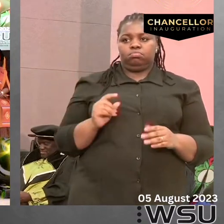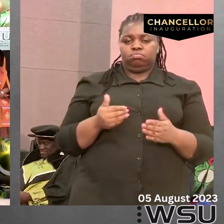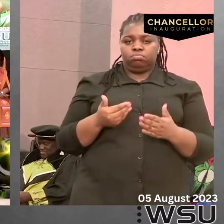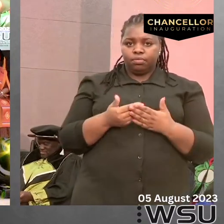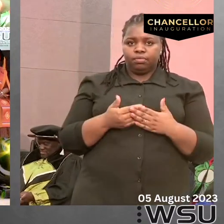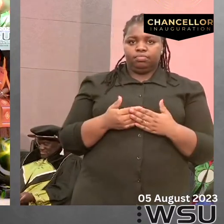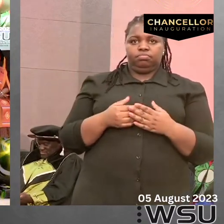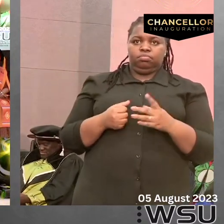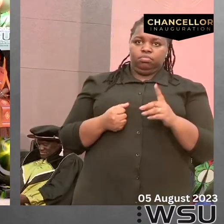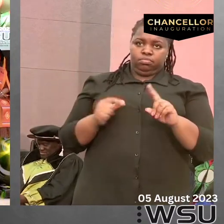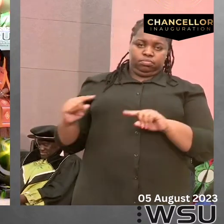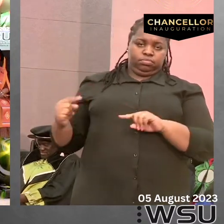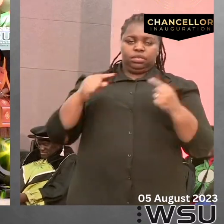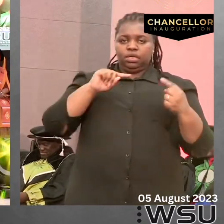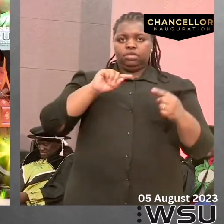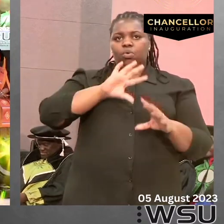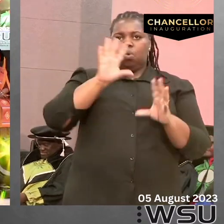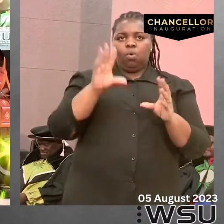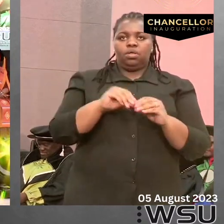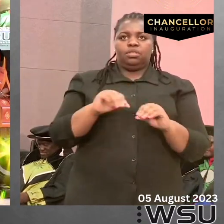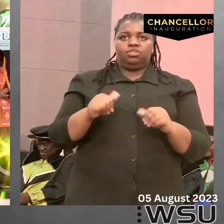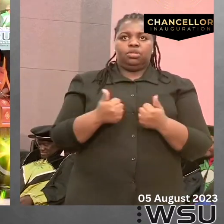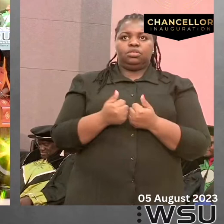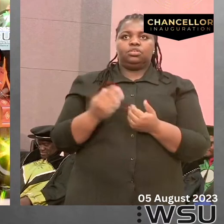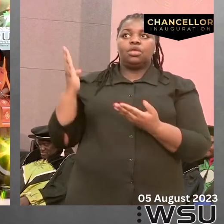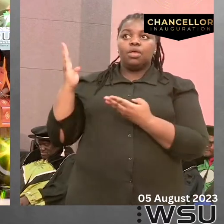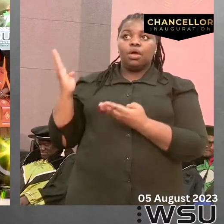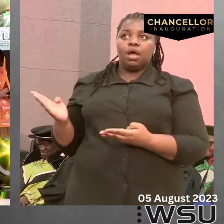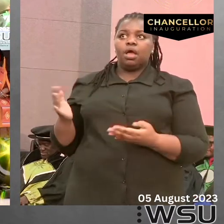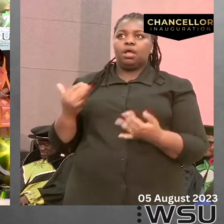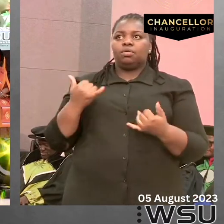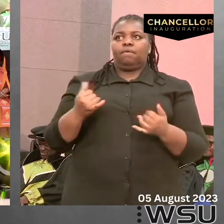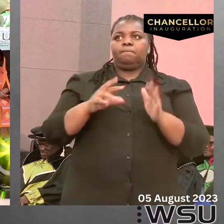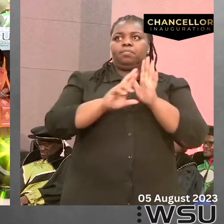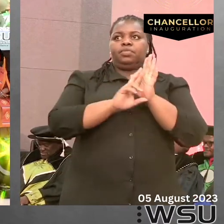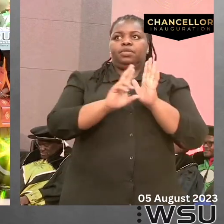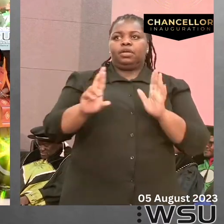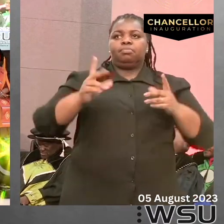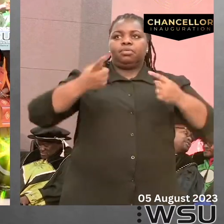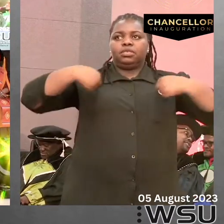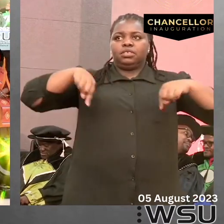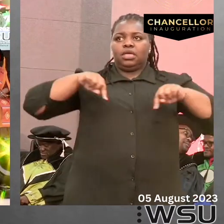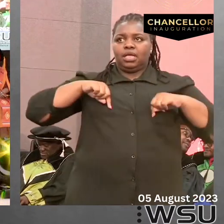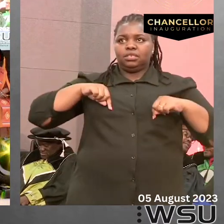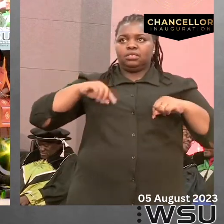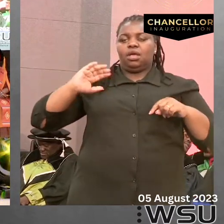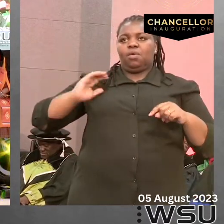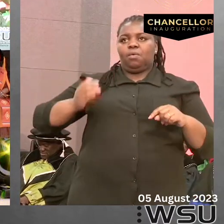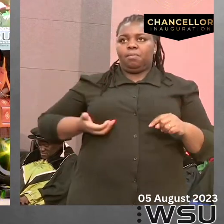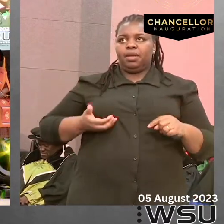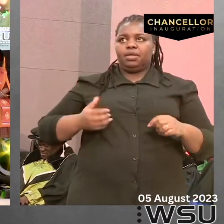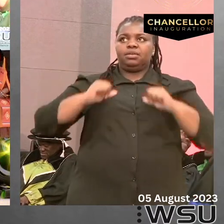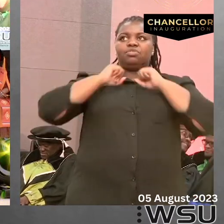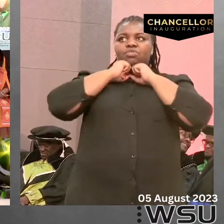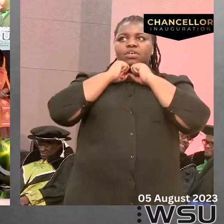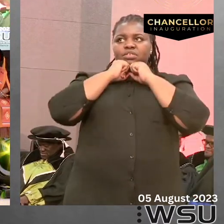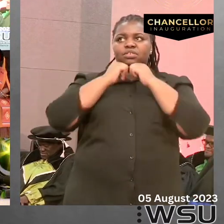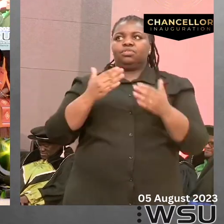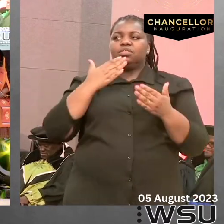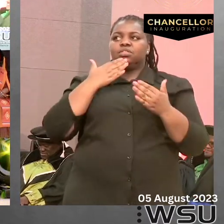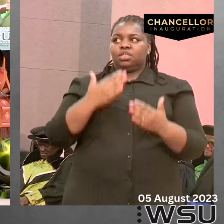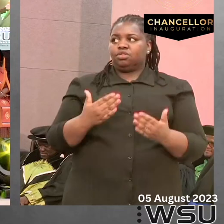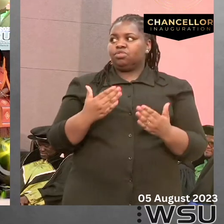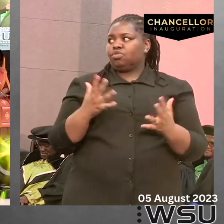to go against all the odds. And here you are, representing us women in August. Thank